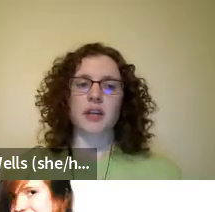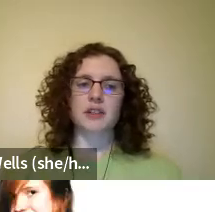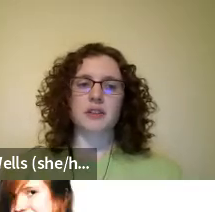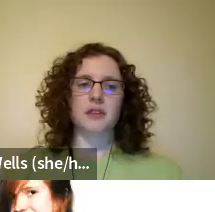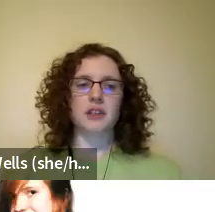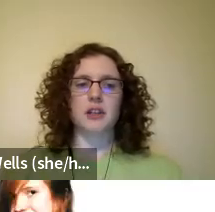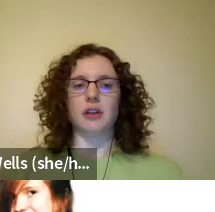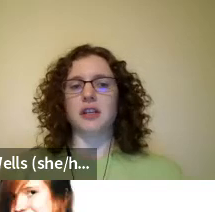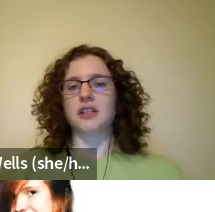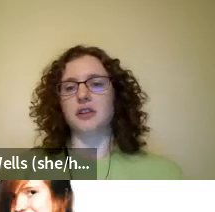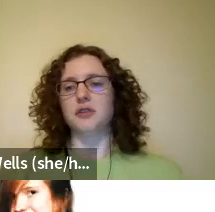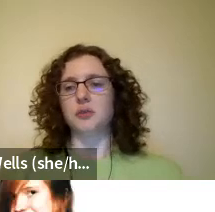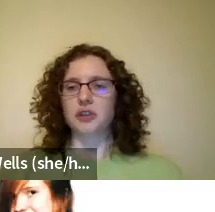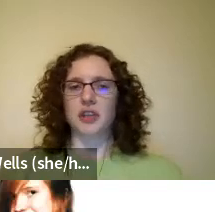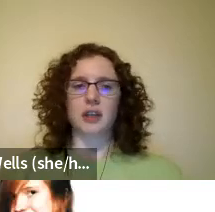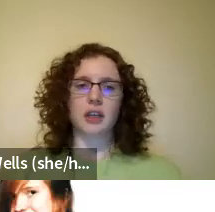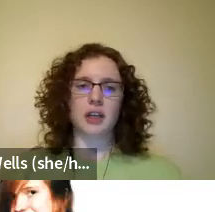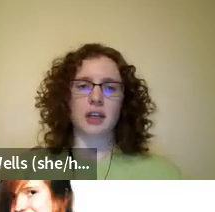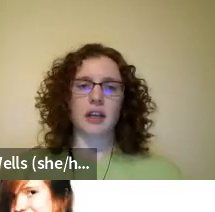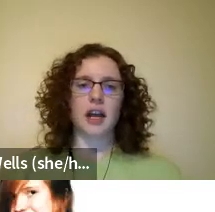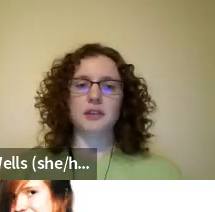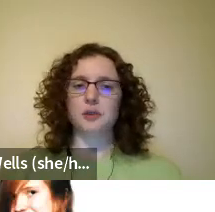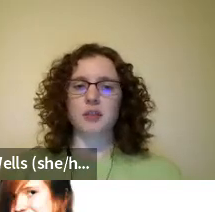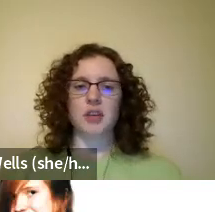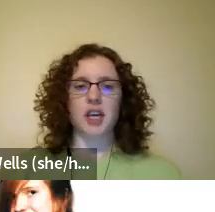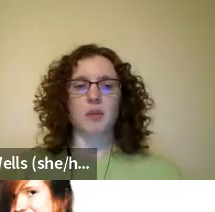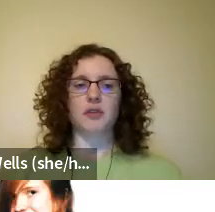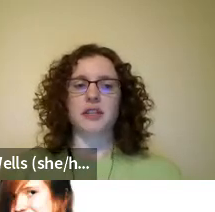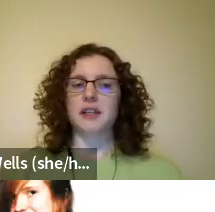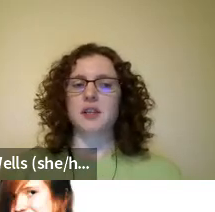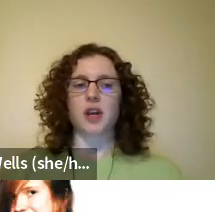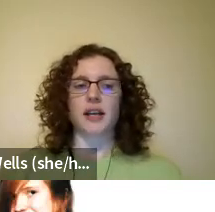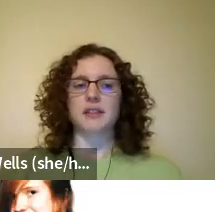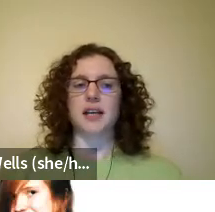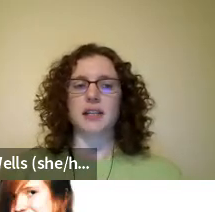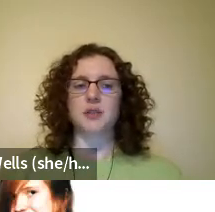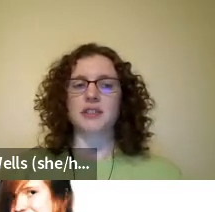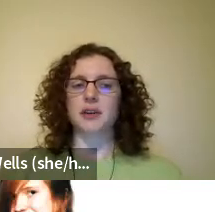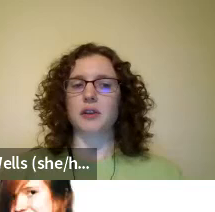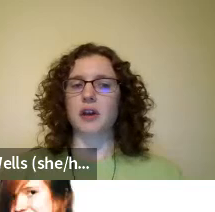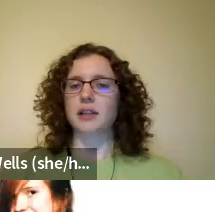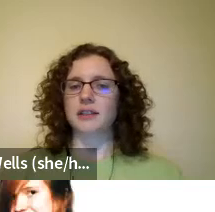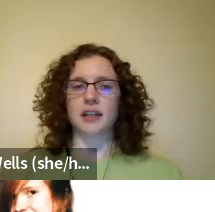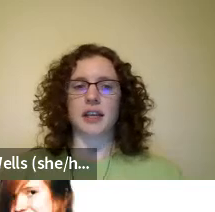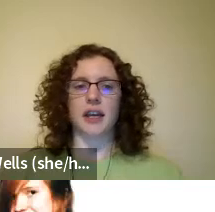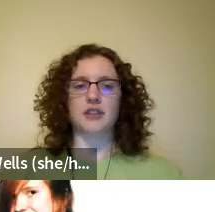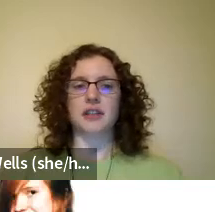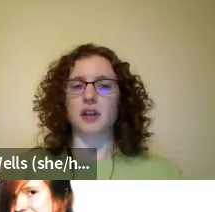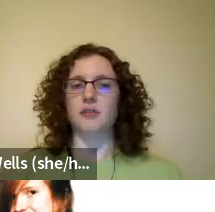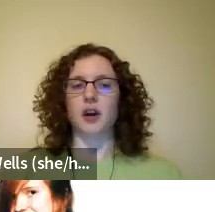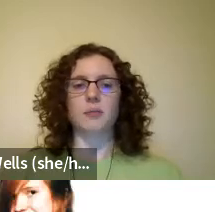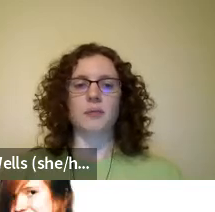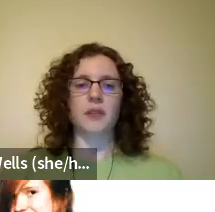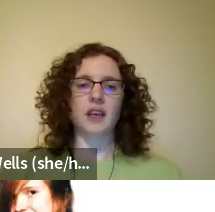My own mental and physical health continued to worsen. In high school, I became increasingly depressed, had suicidal thoughts, and engaged